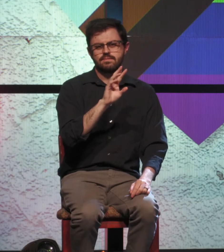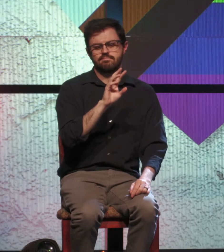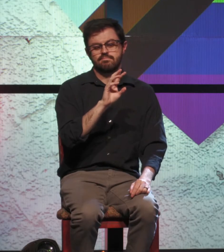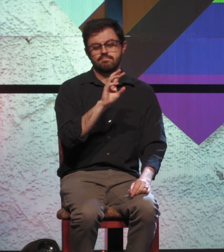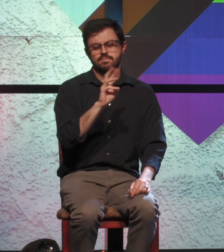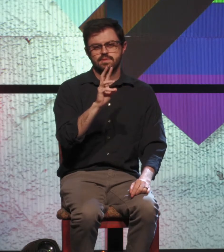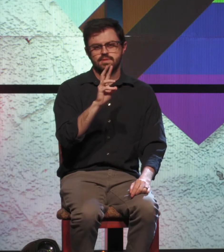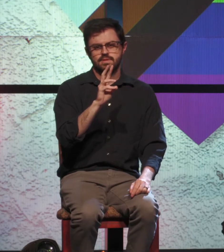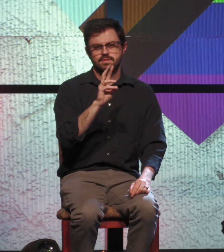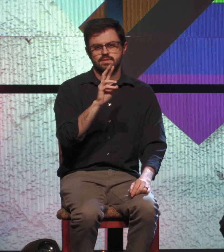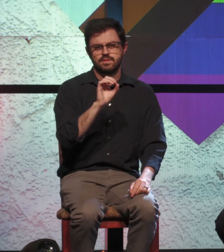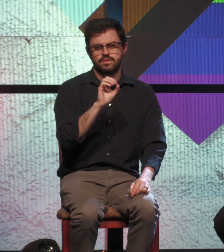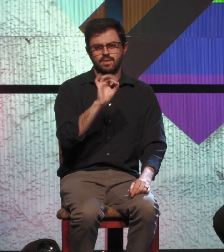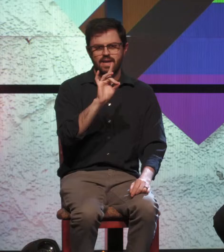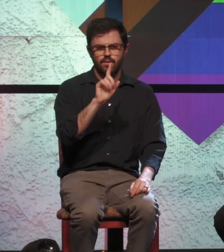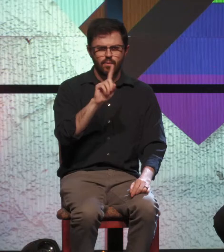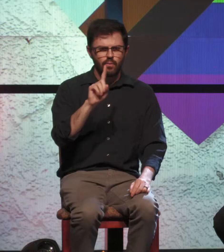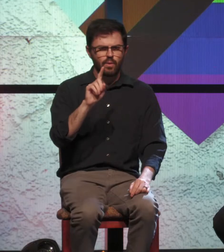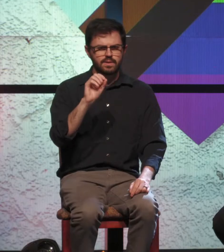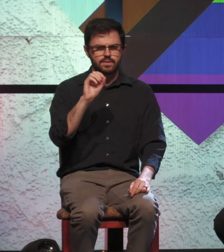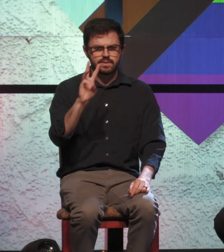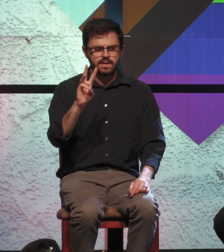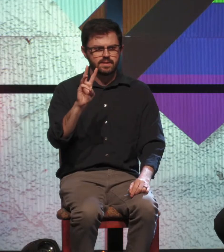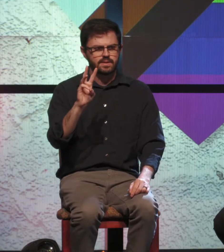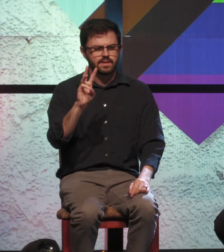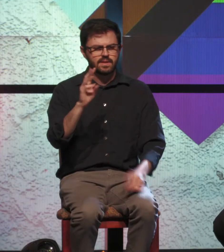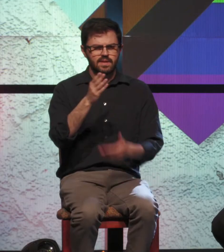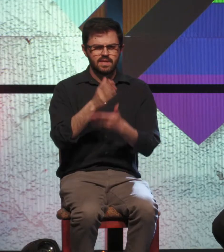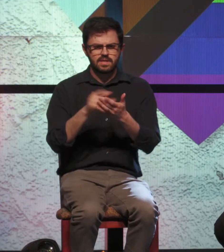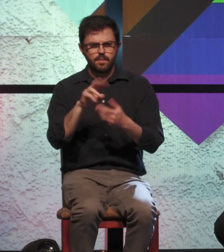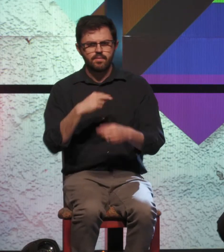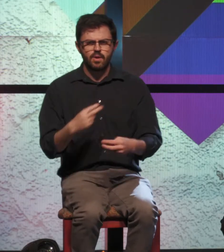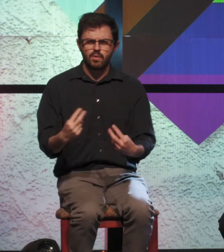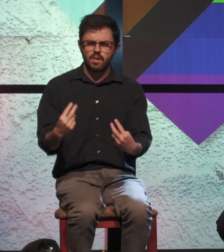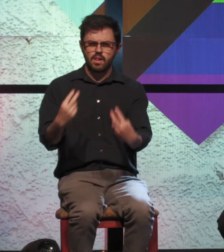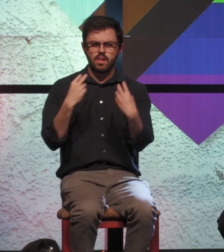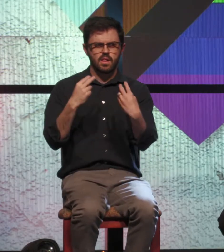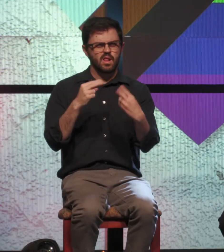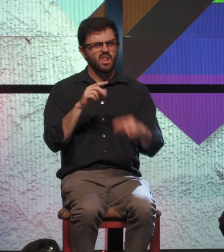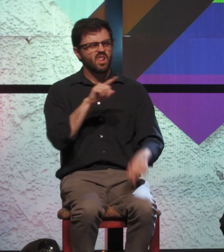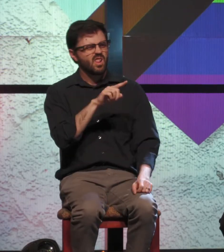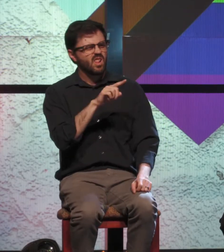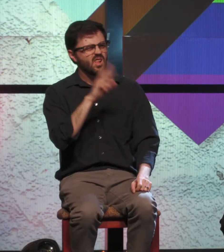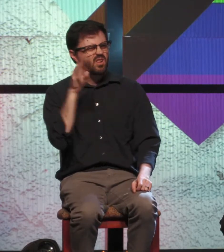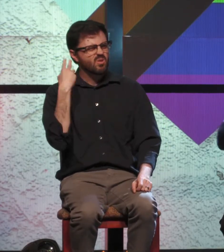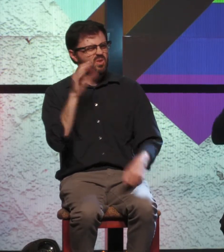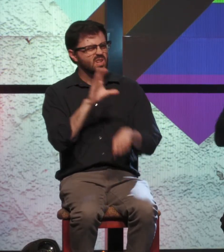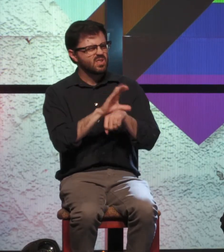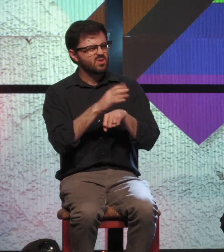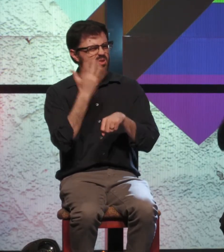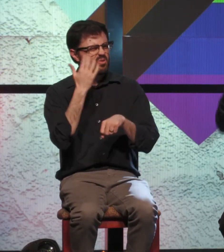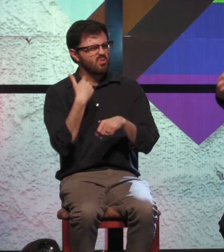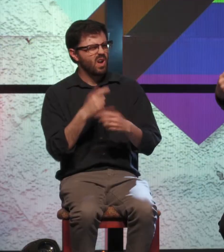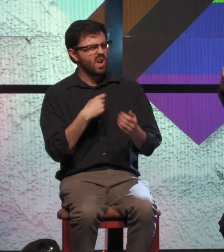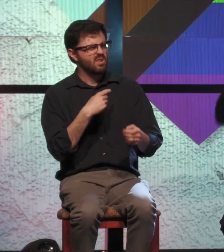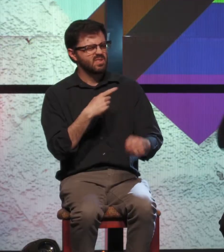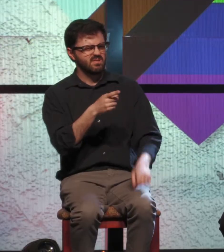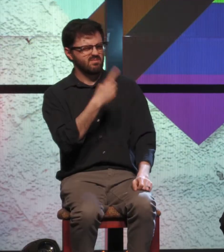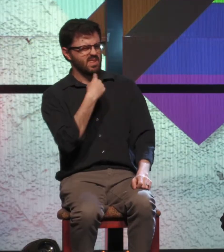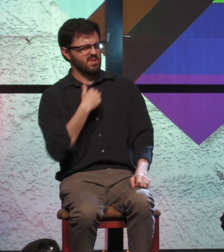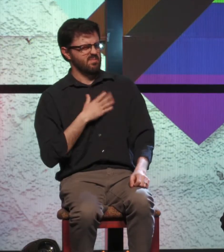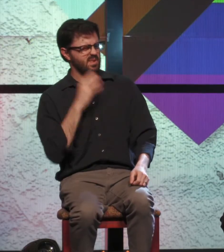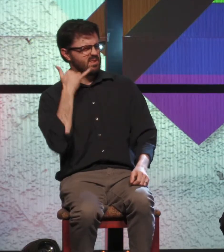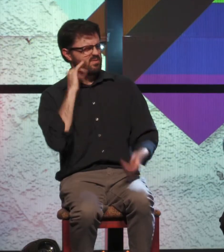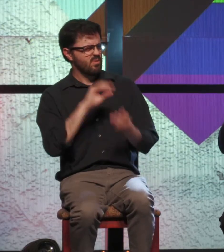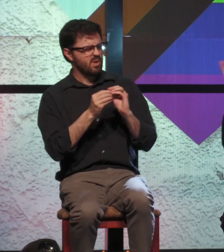207-608-1106, all right? Some of you are like, this is the craziest church I've ever been to, all right? Now, I want you to